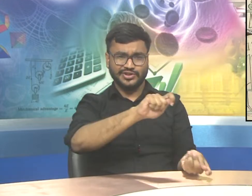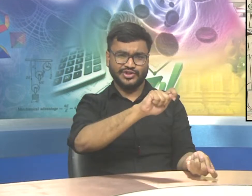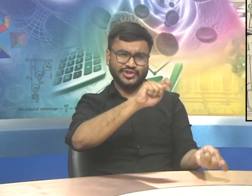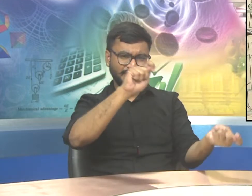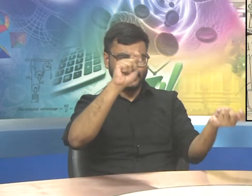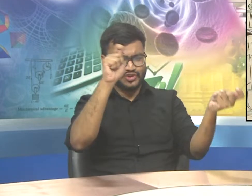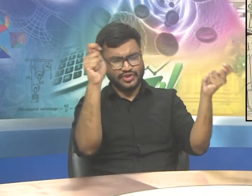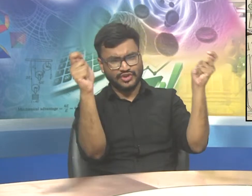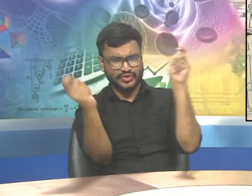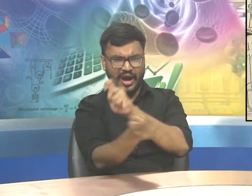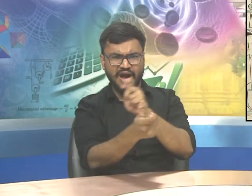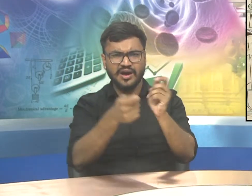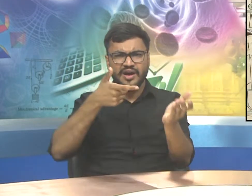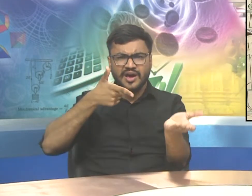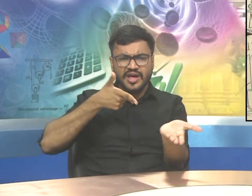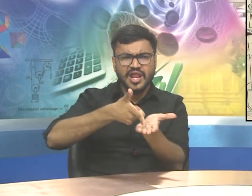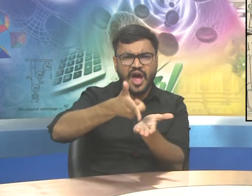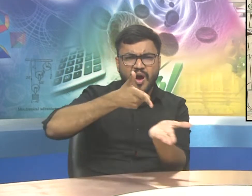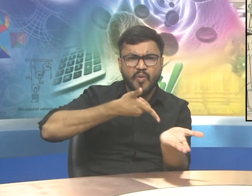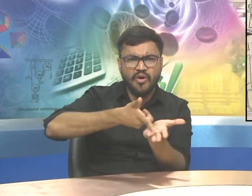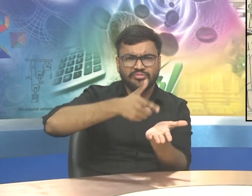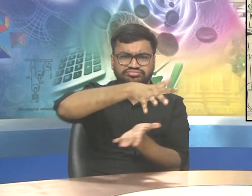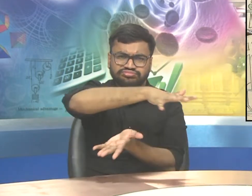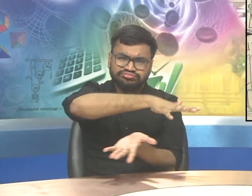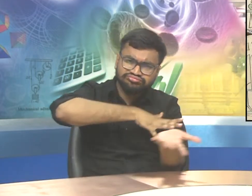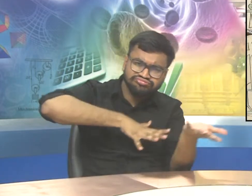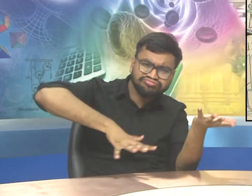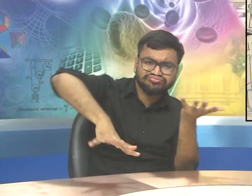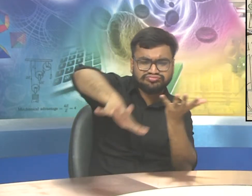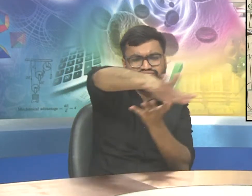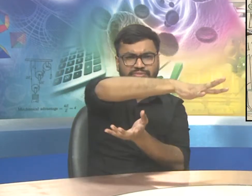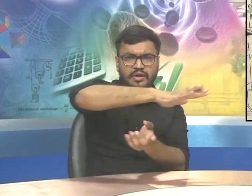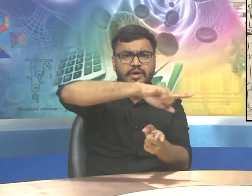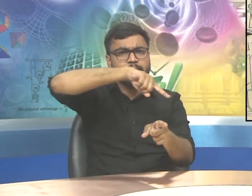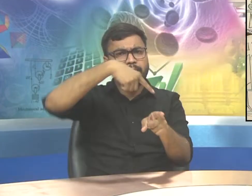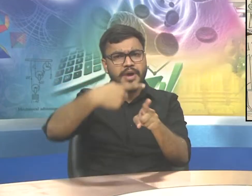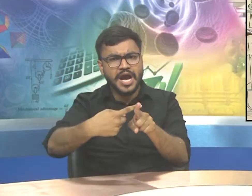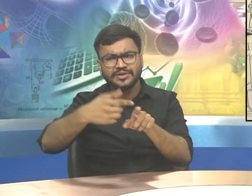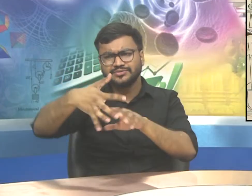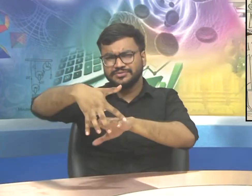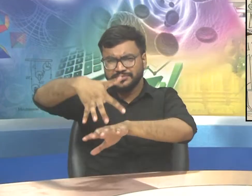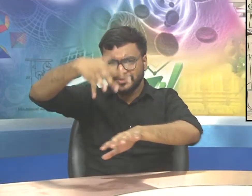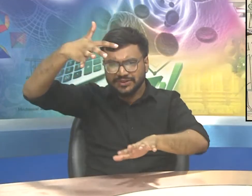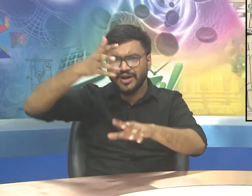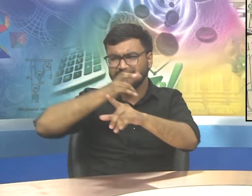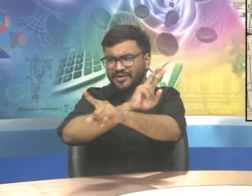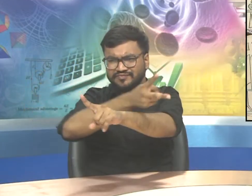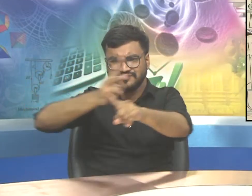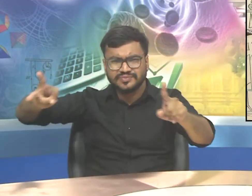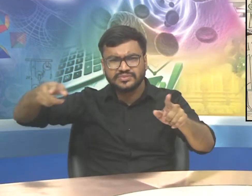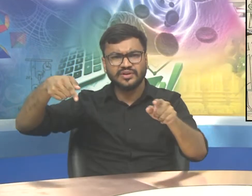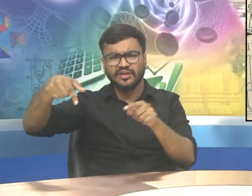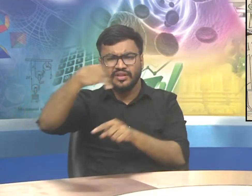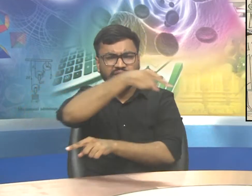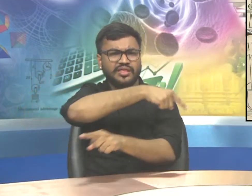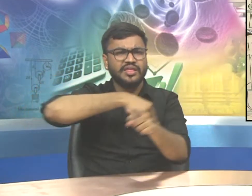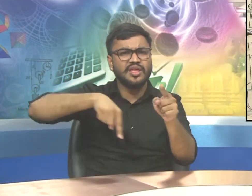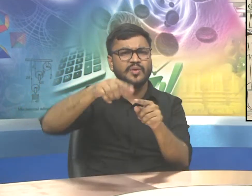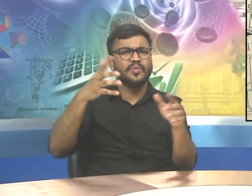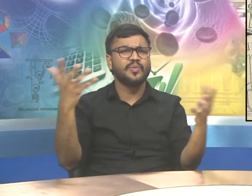Now the next topic we are going to start is the origin and evolution of agriculture and